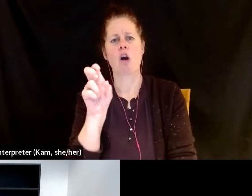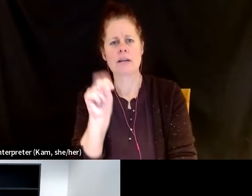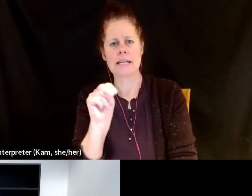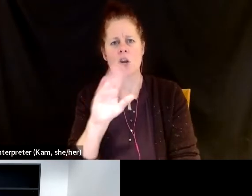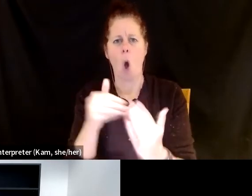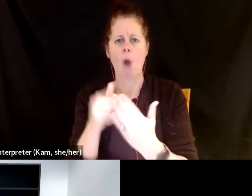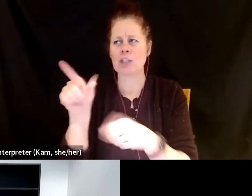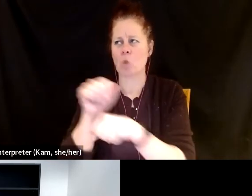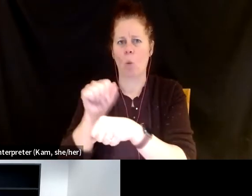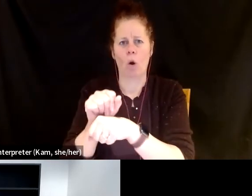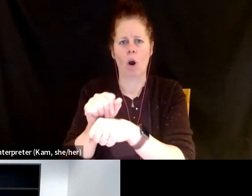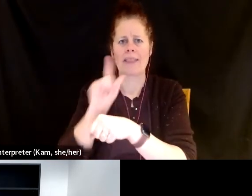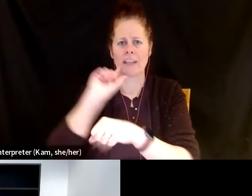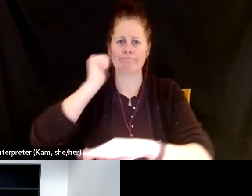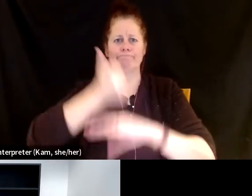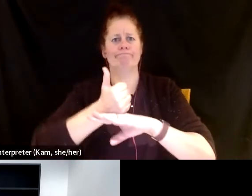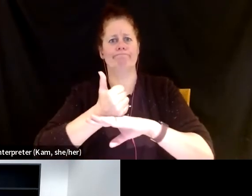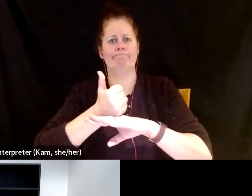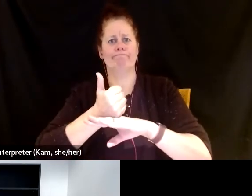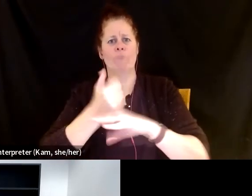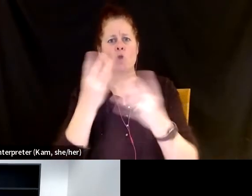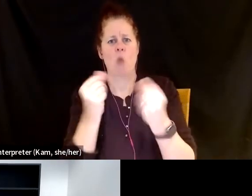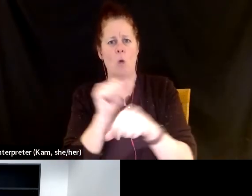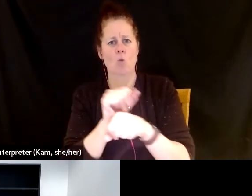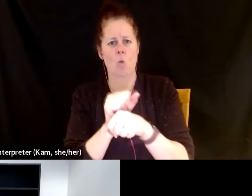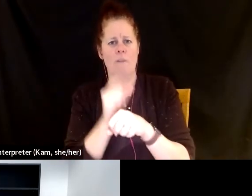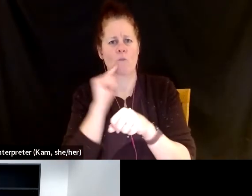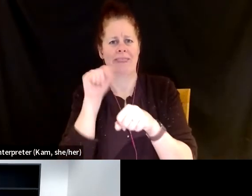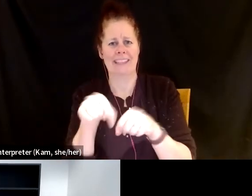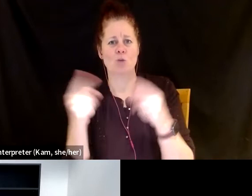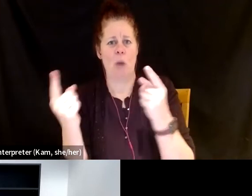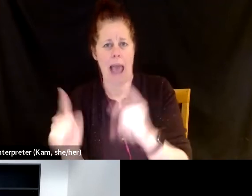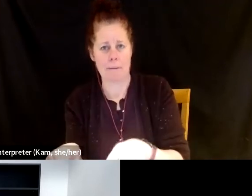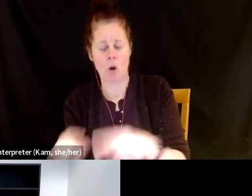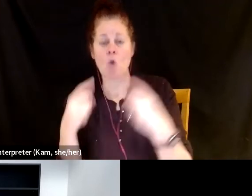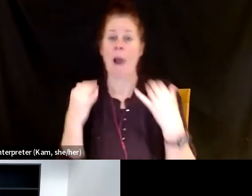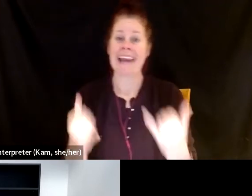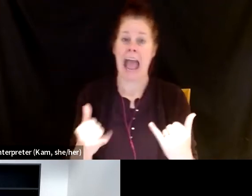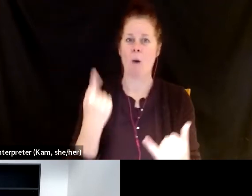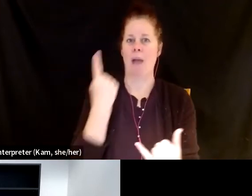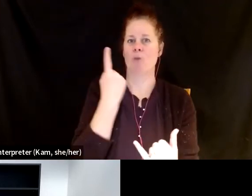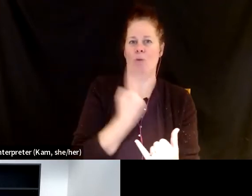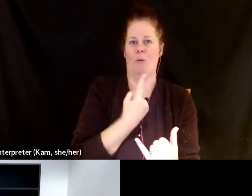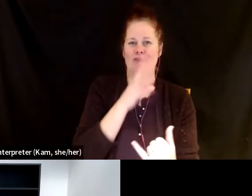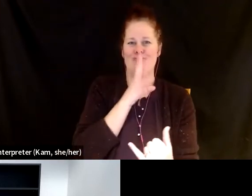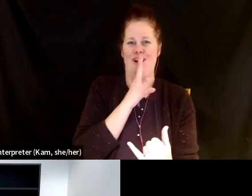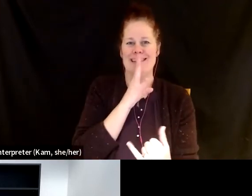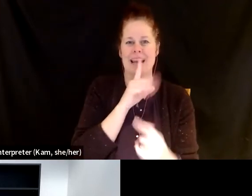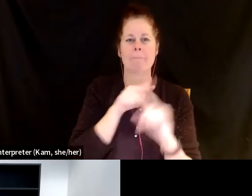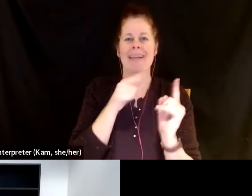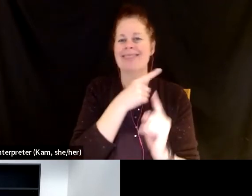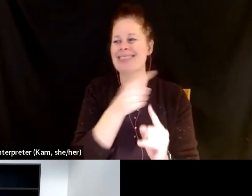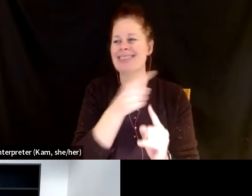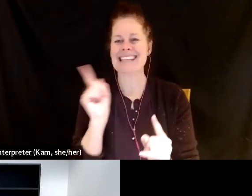to lay the groundwork for this to happen. And even though I'm the one that's talking, I want everyone to know this is not Cal